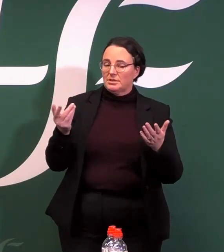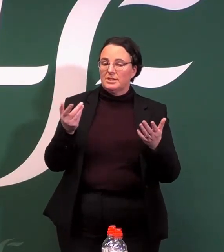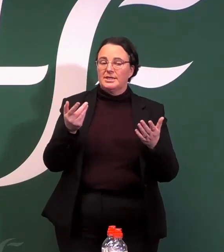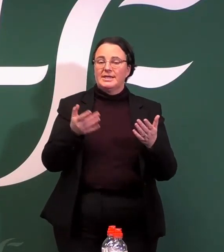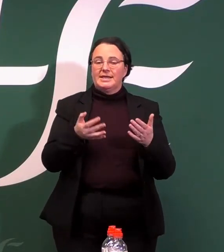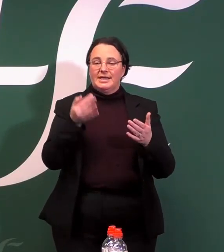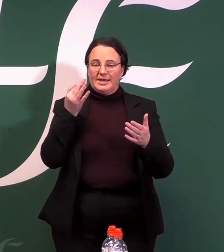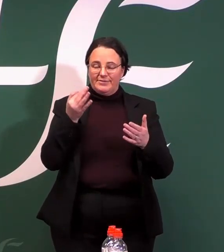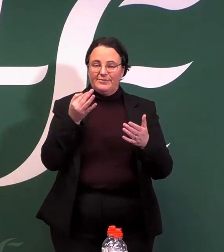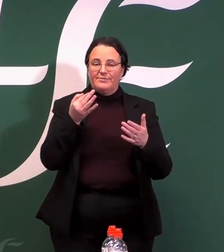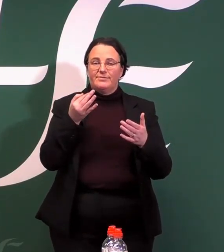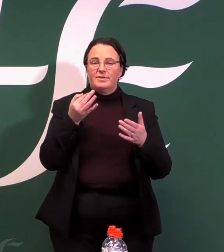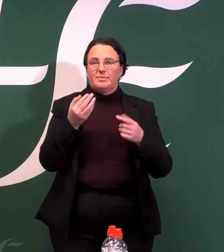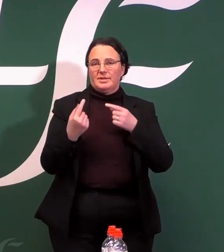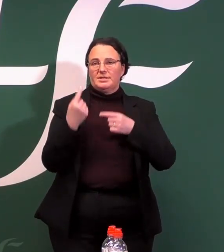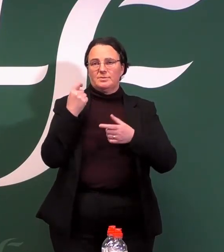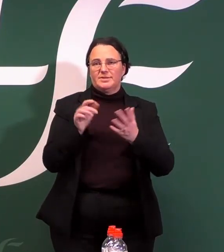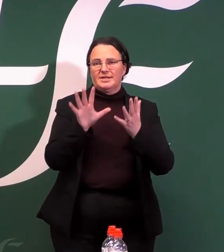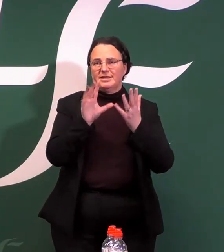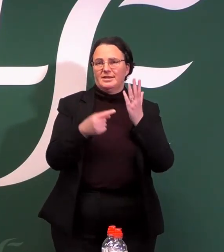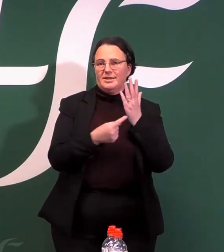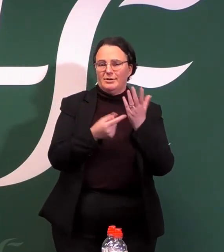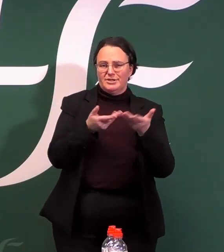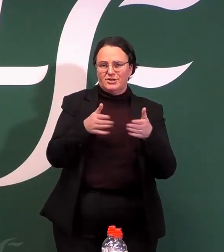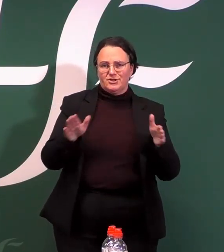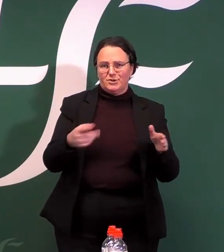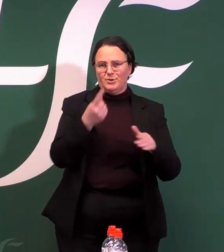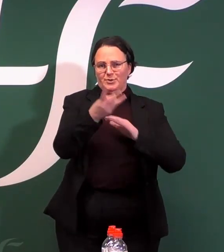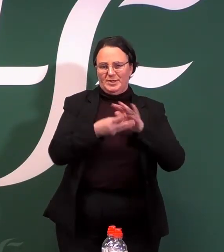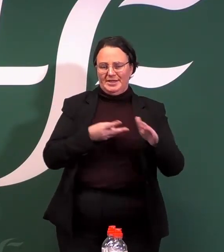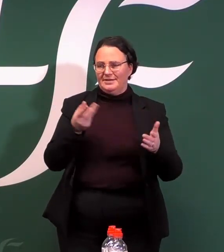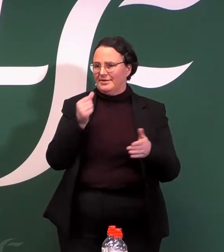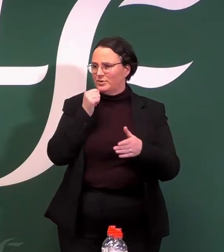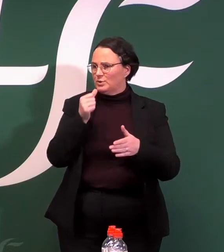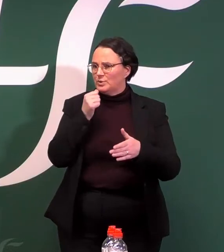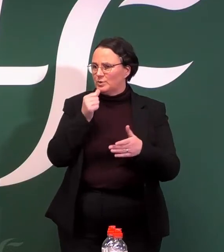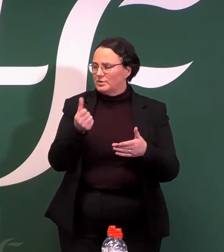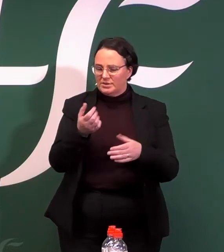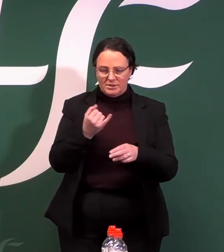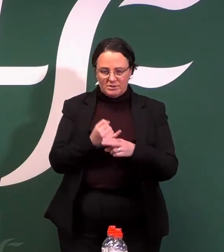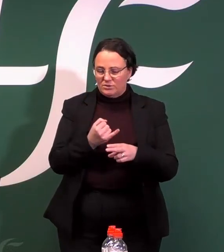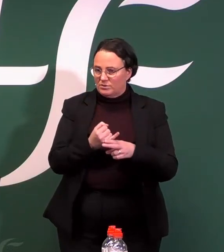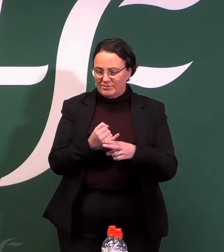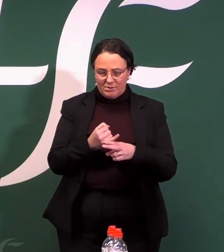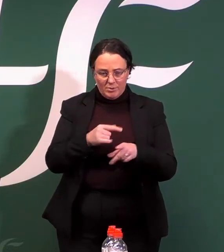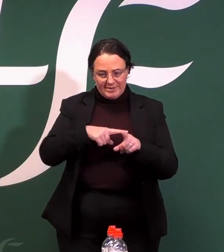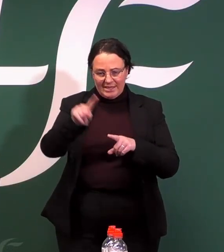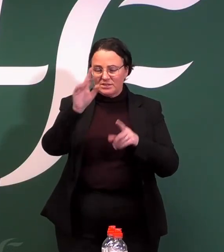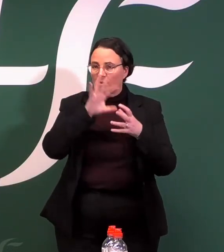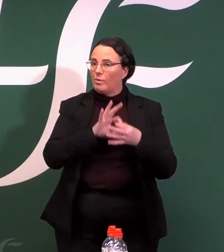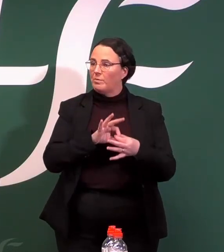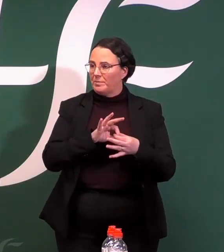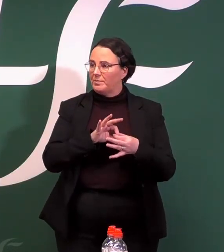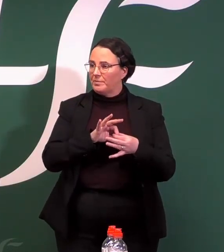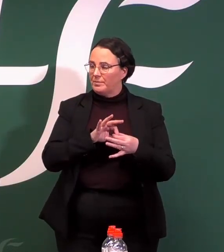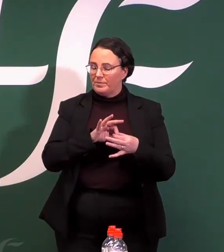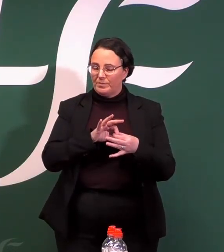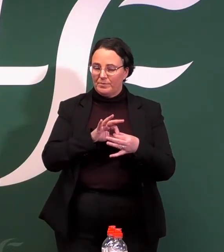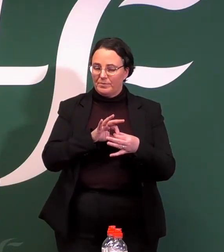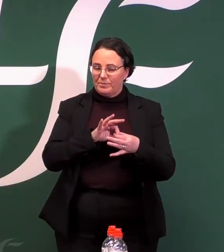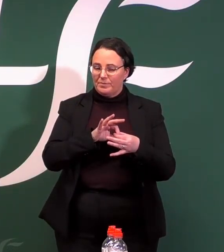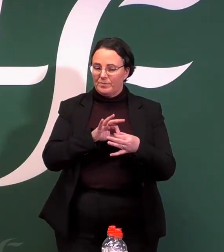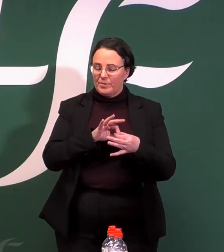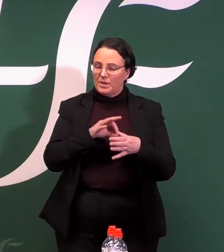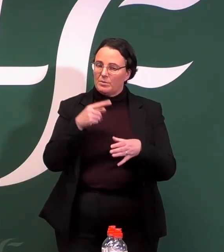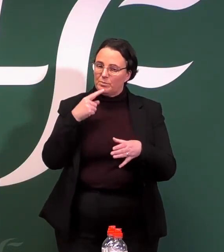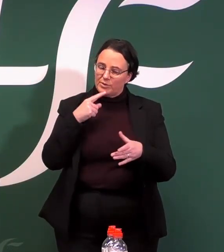the education. I think at one stage there were 10,000 children per week, I can't remember the exact figure, who had to go home, and yet who in